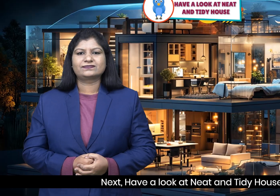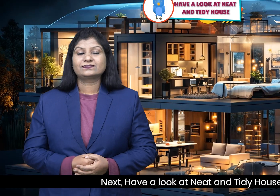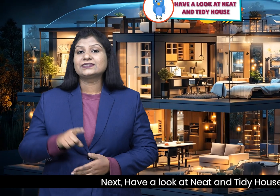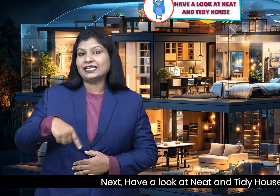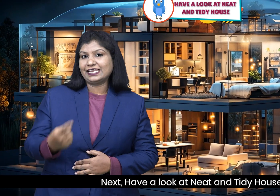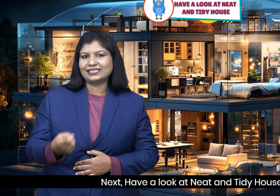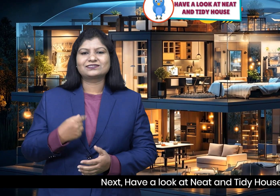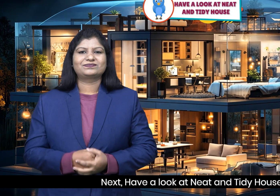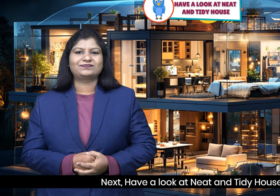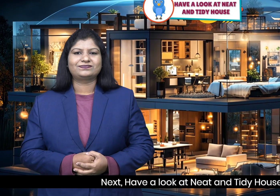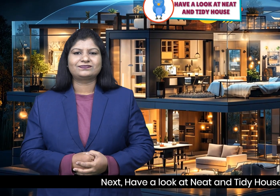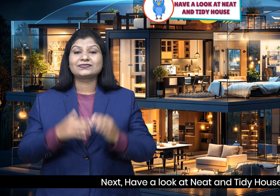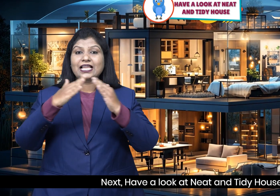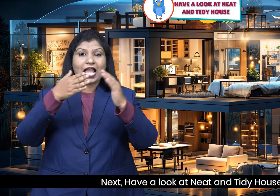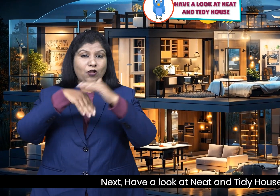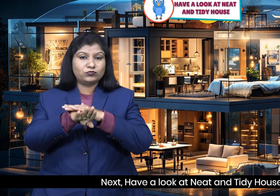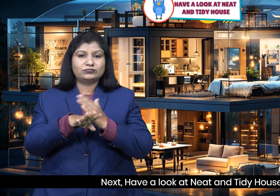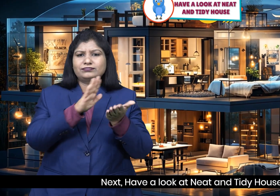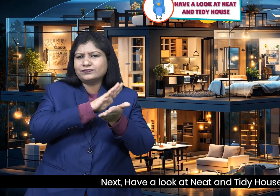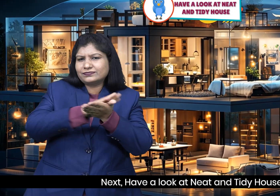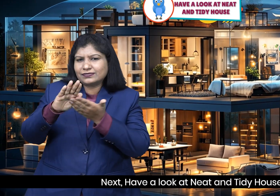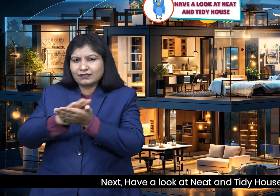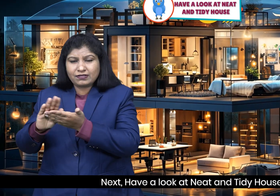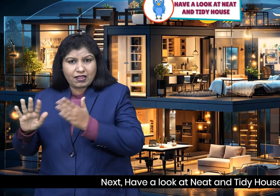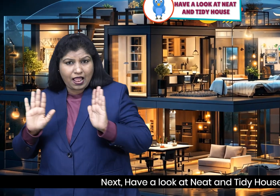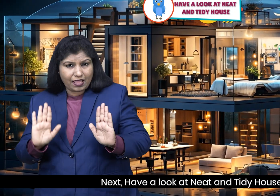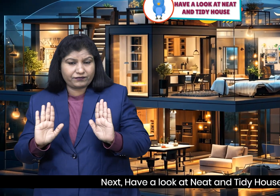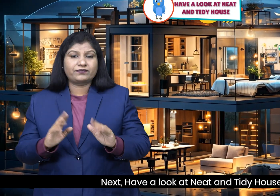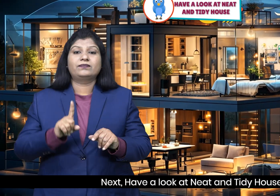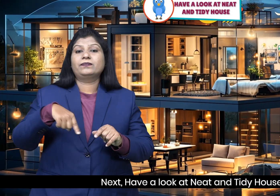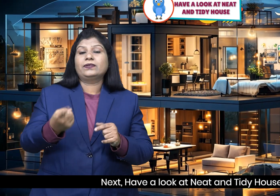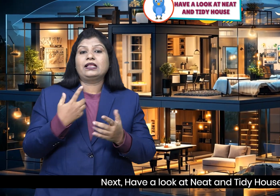assessment. Next, have a look at neat and tidy house.